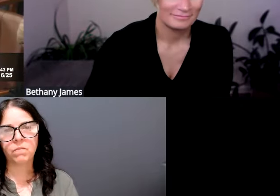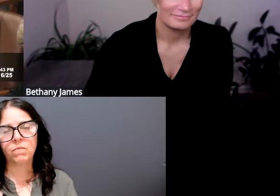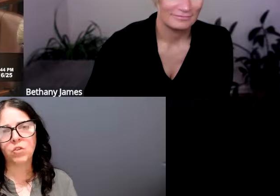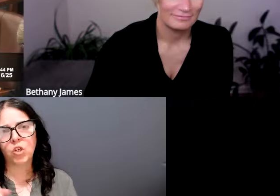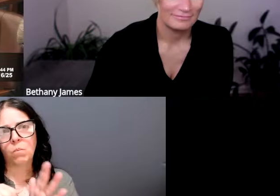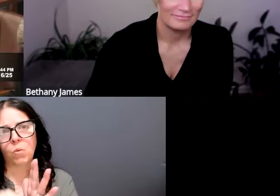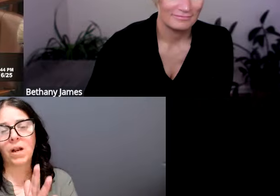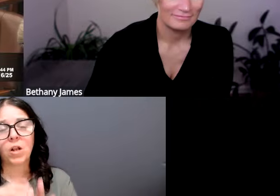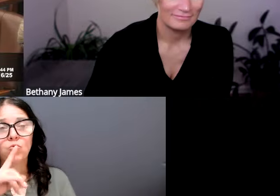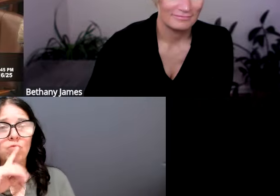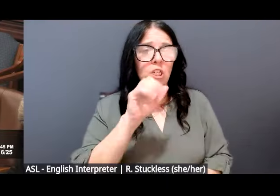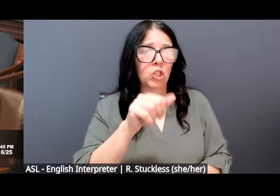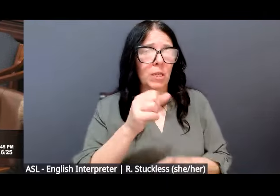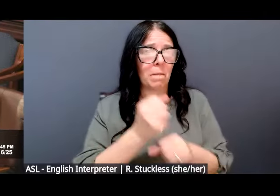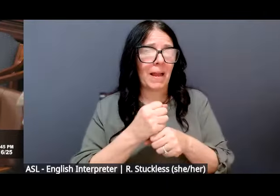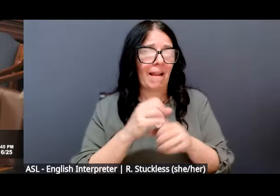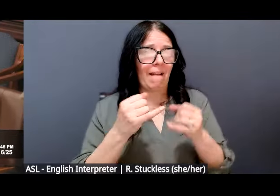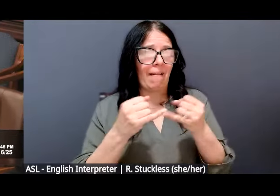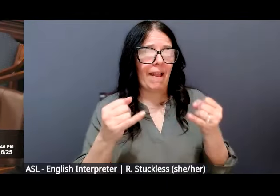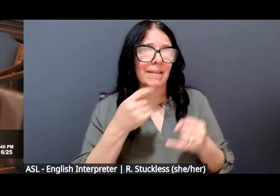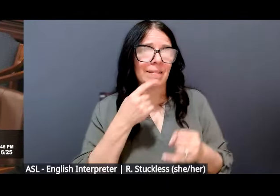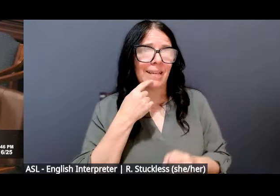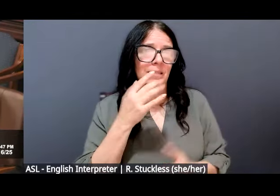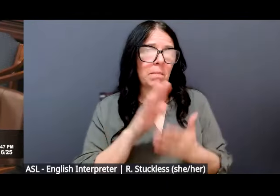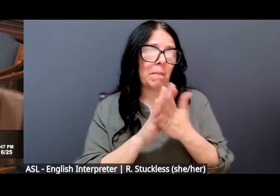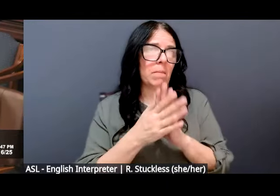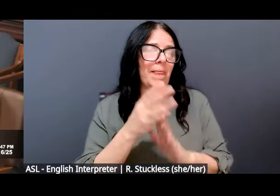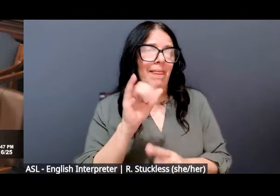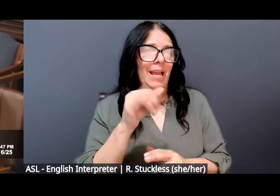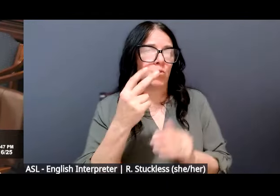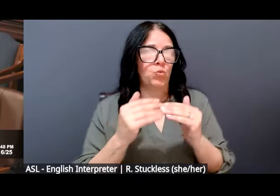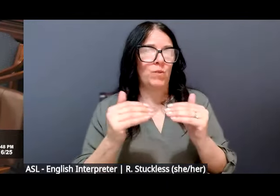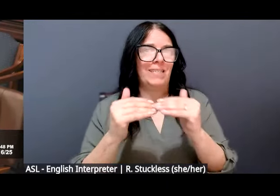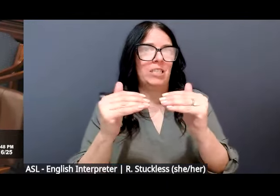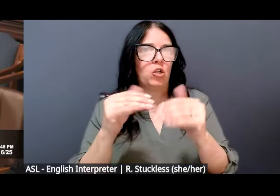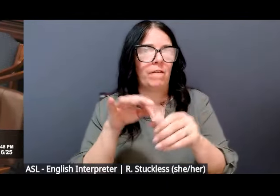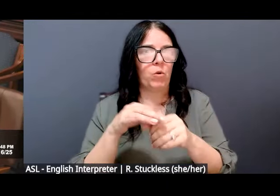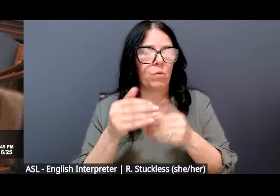creates a two-tier voting process, but